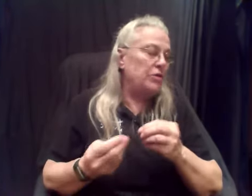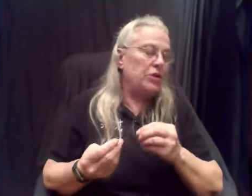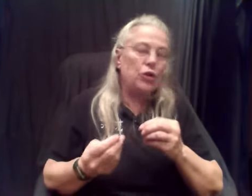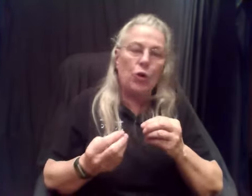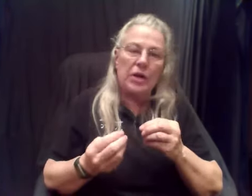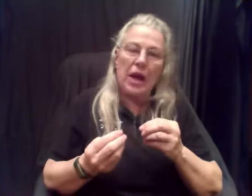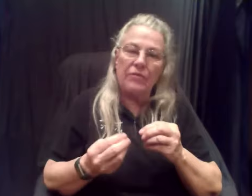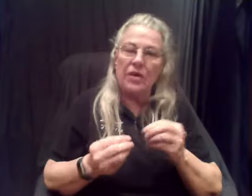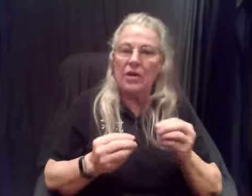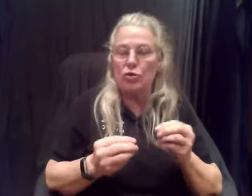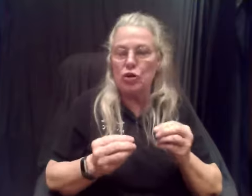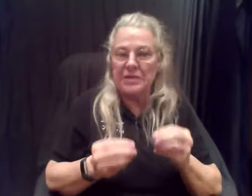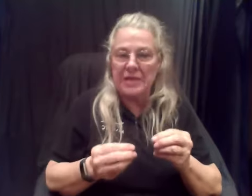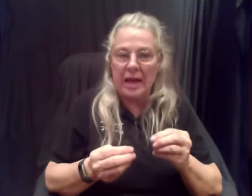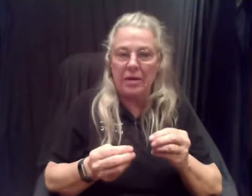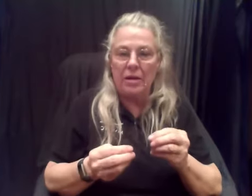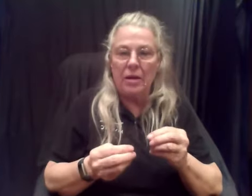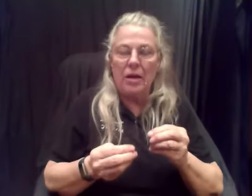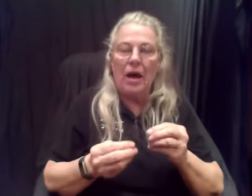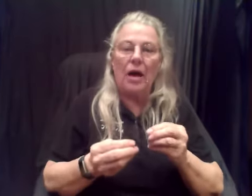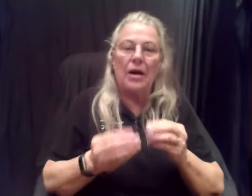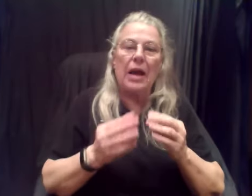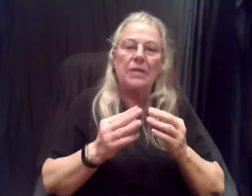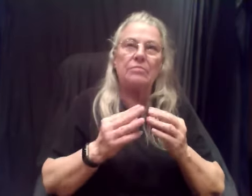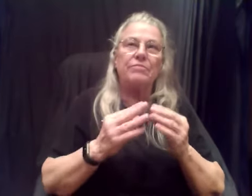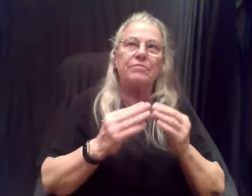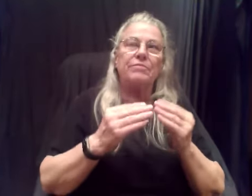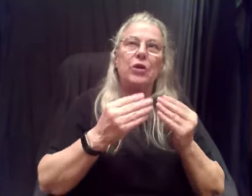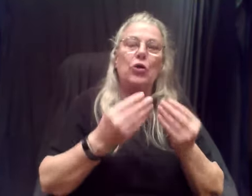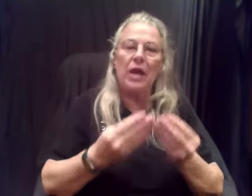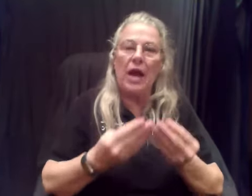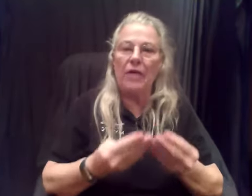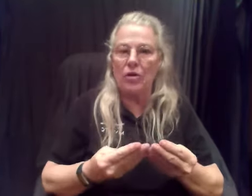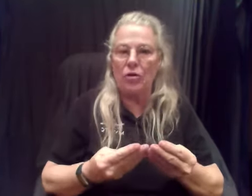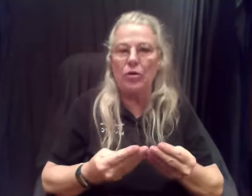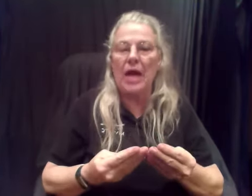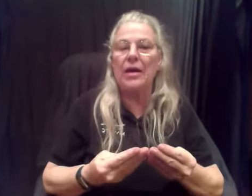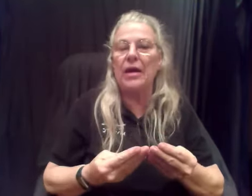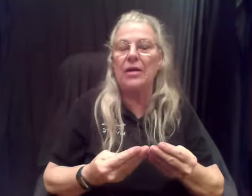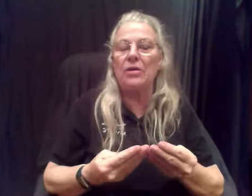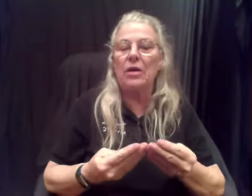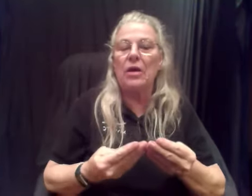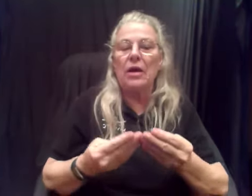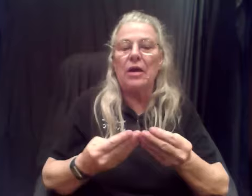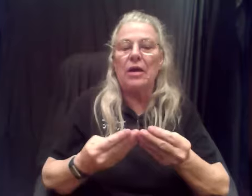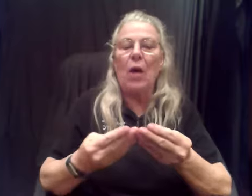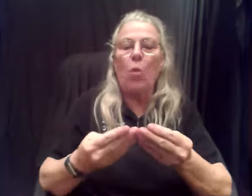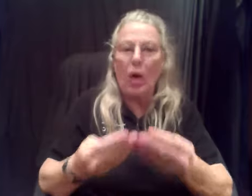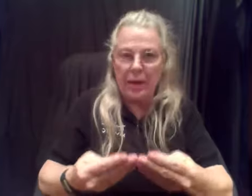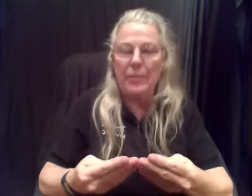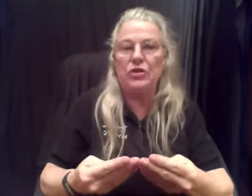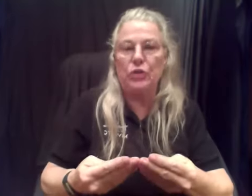you're going to have to understand, and you're going to have to look at it in what it means to